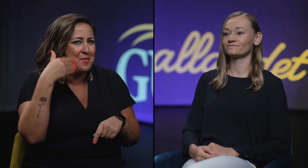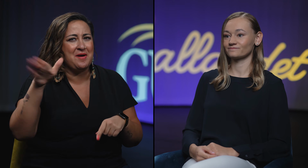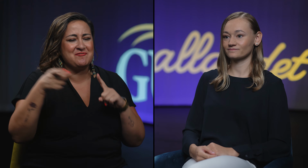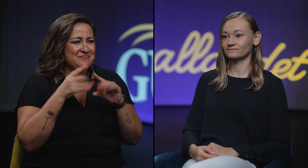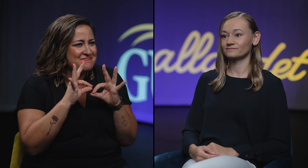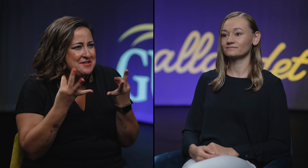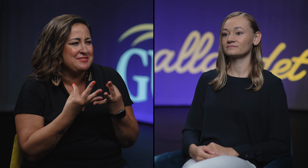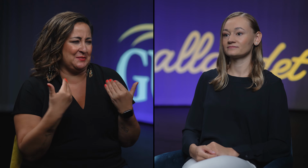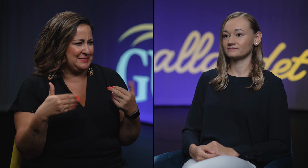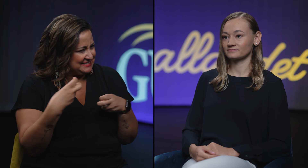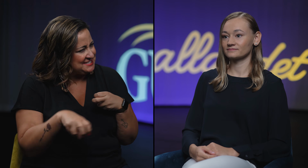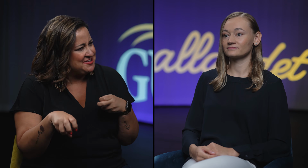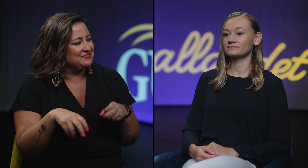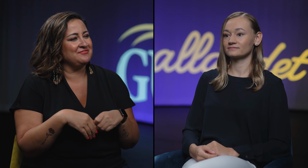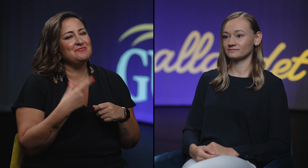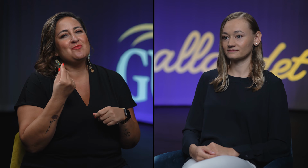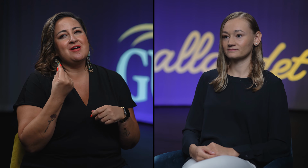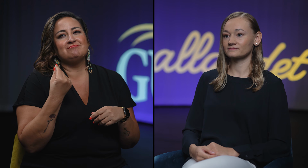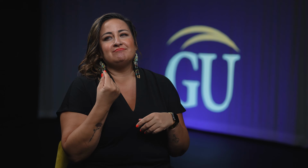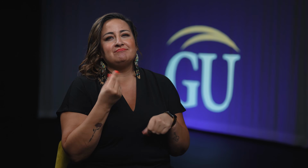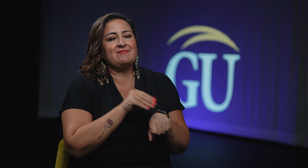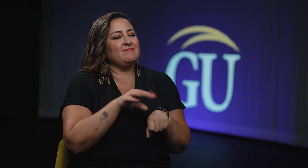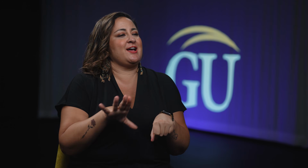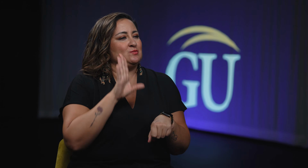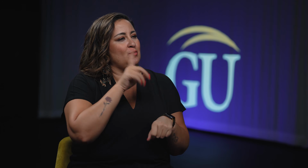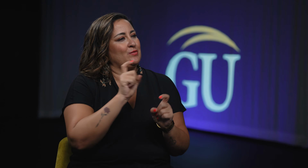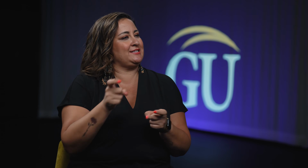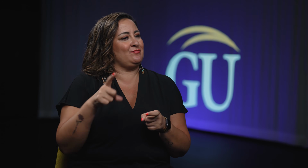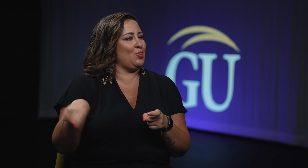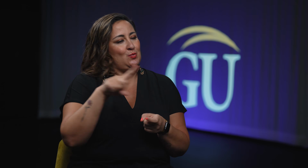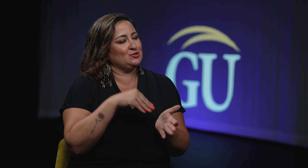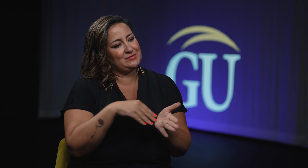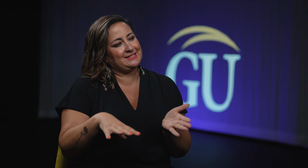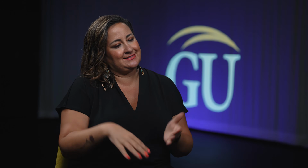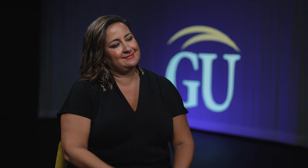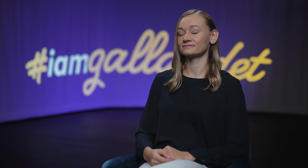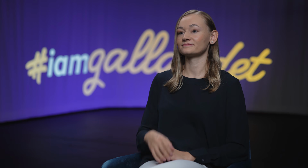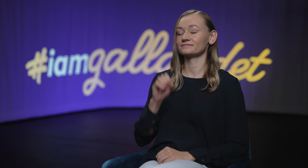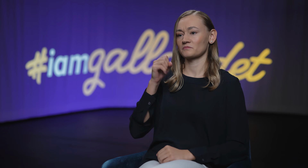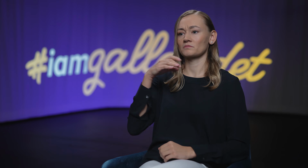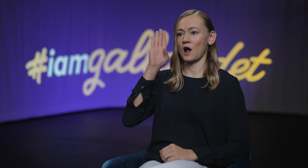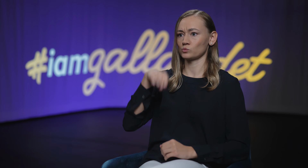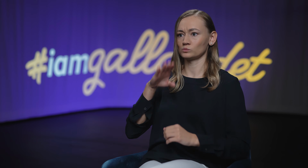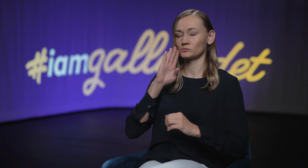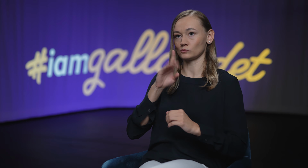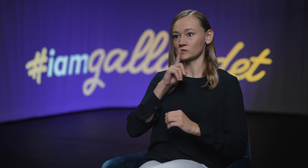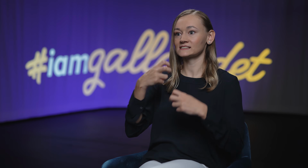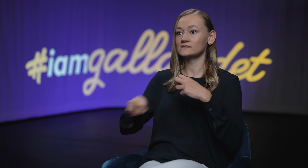from home and their families. It's tough, and I want to know what advice you would give these students. I know it's really